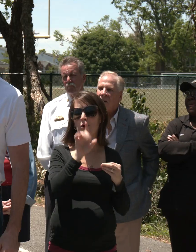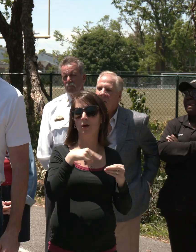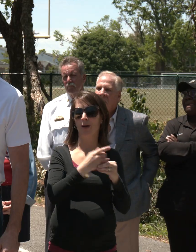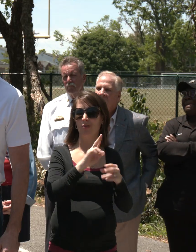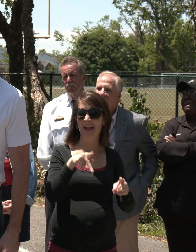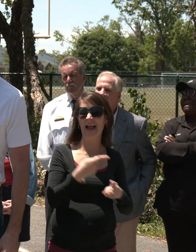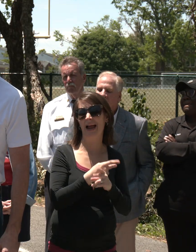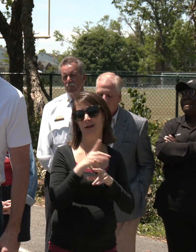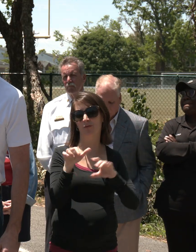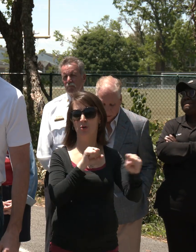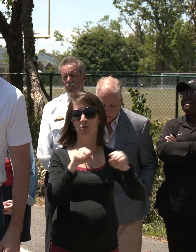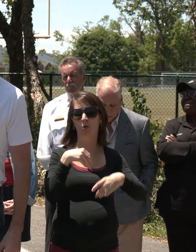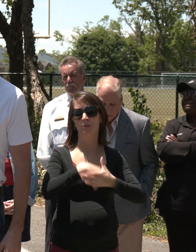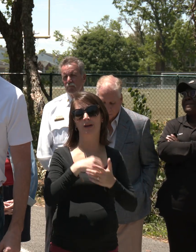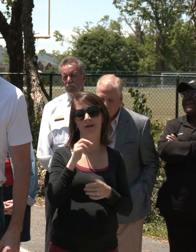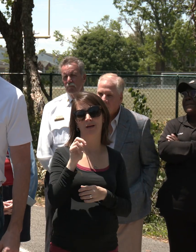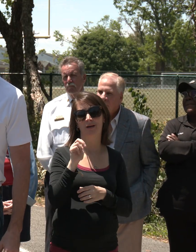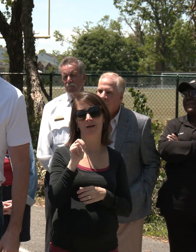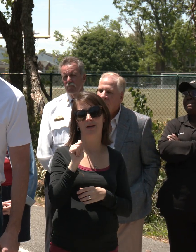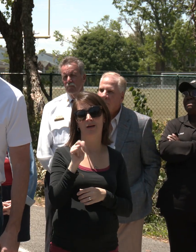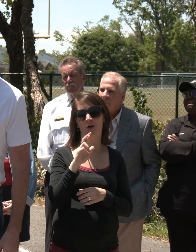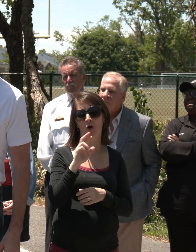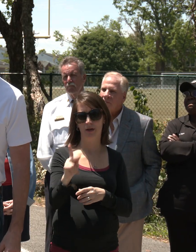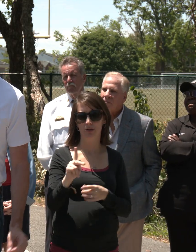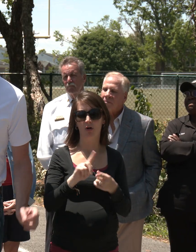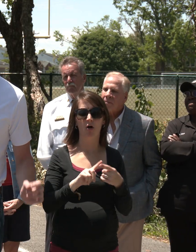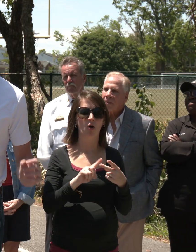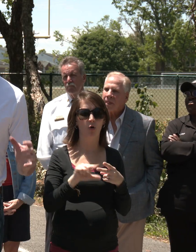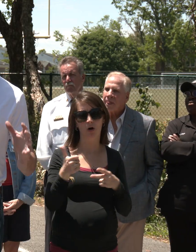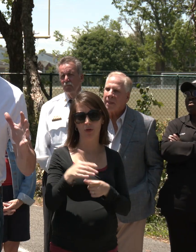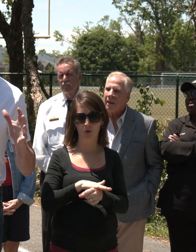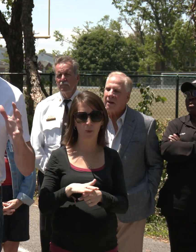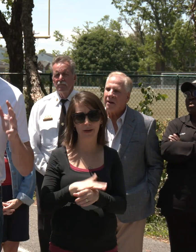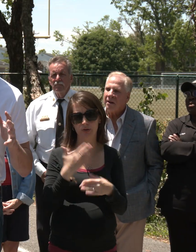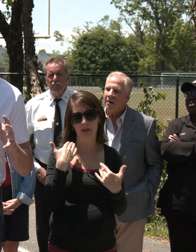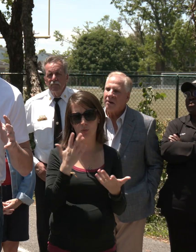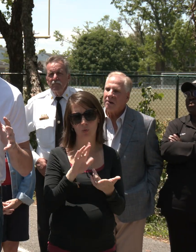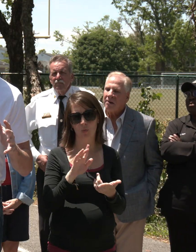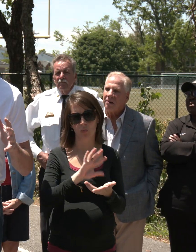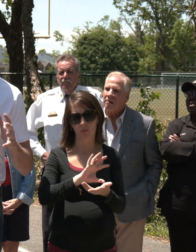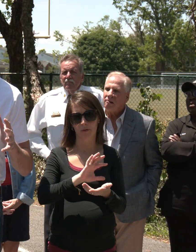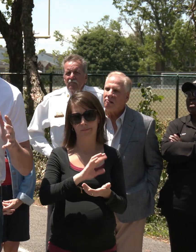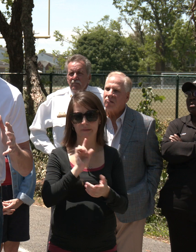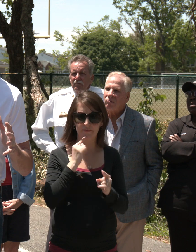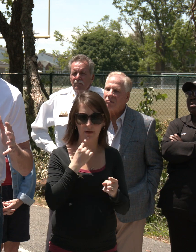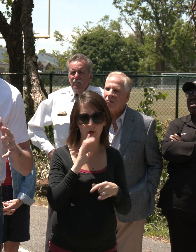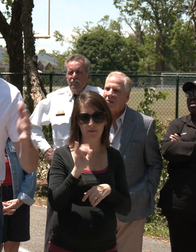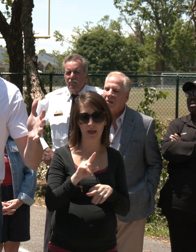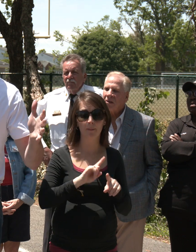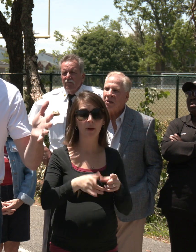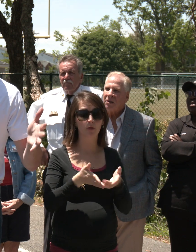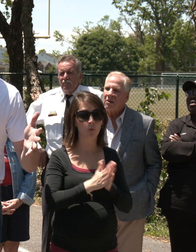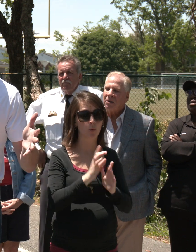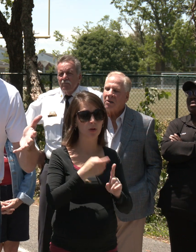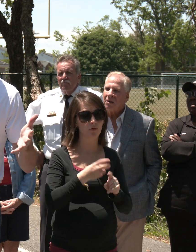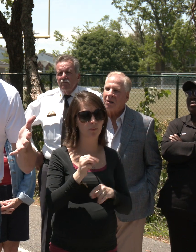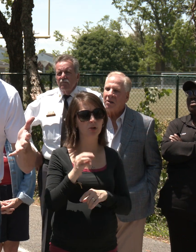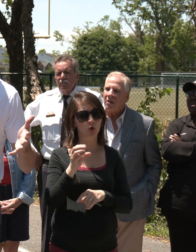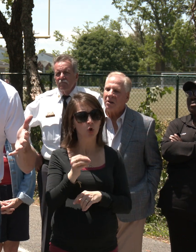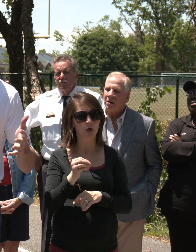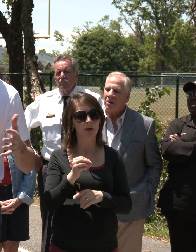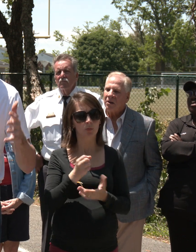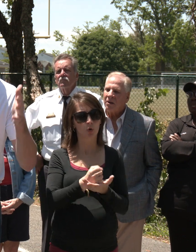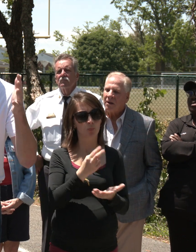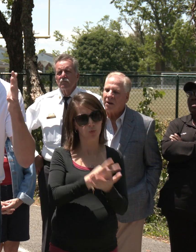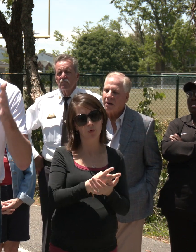in Arkansas or other places, but the good news is that the requests that were made from Missouri were granted, and that was announced